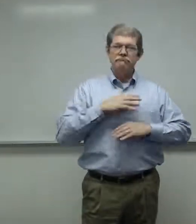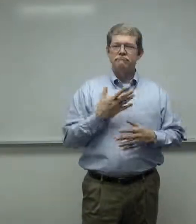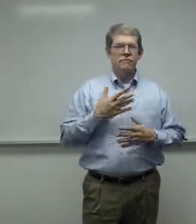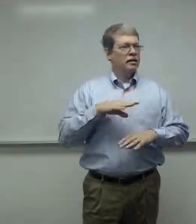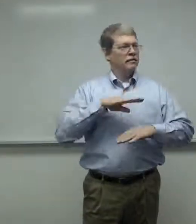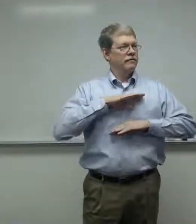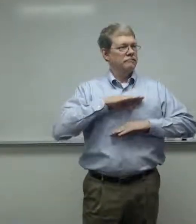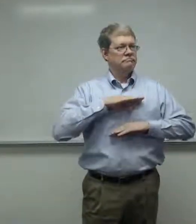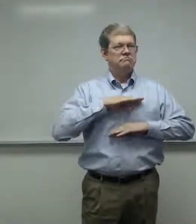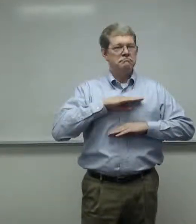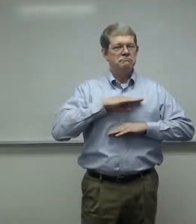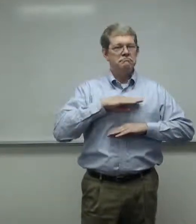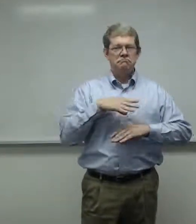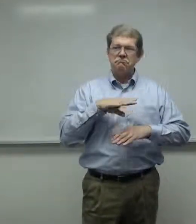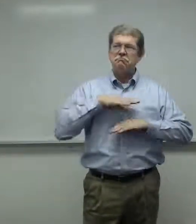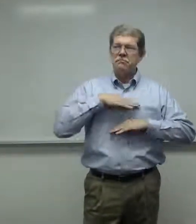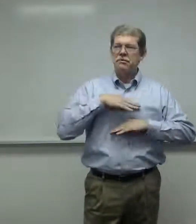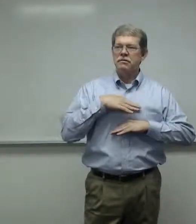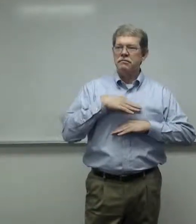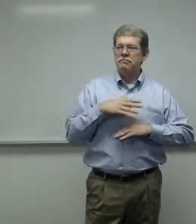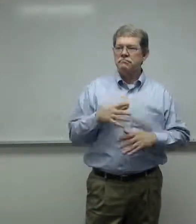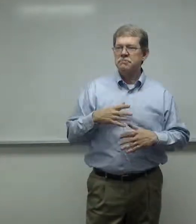just, things are good, just right.